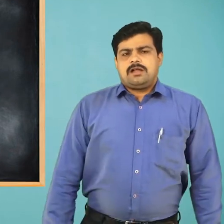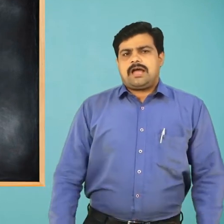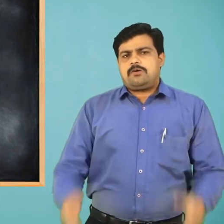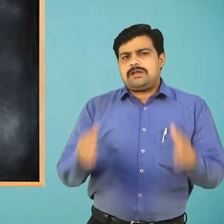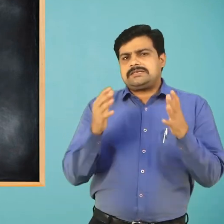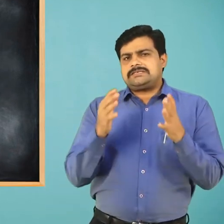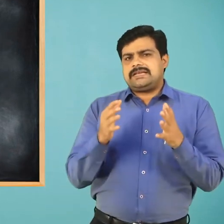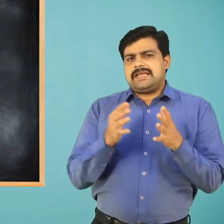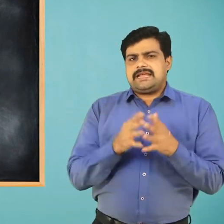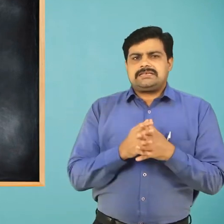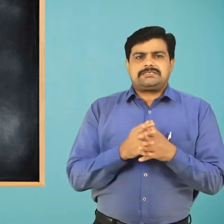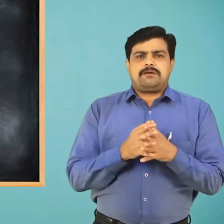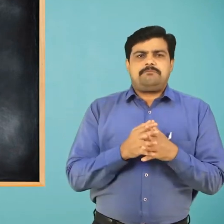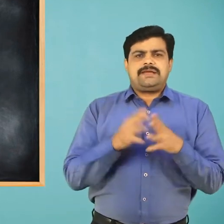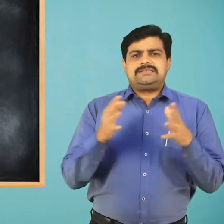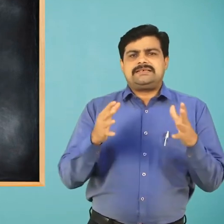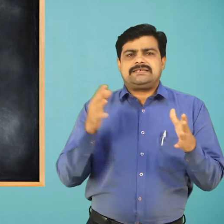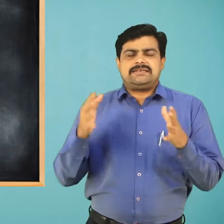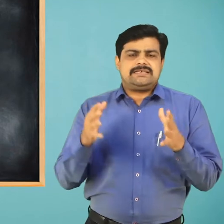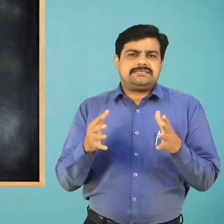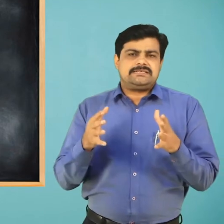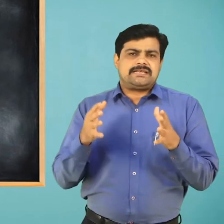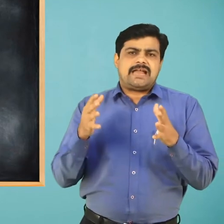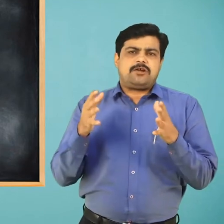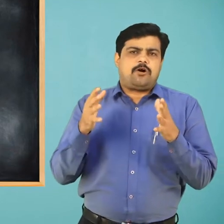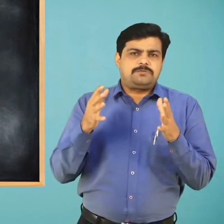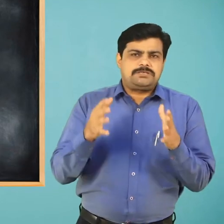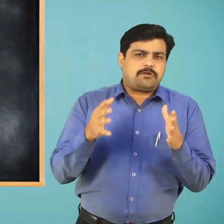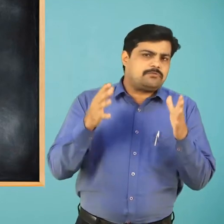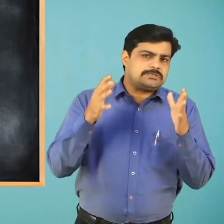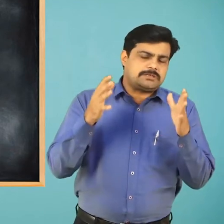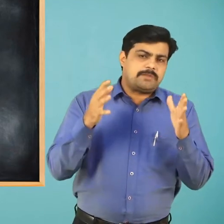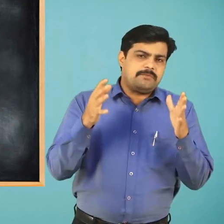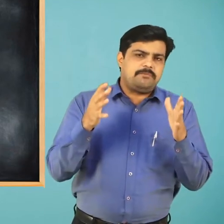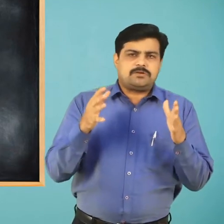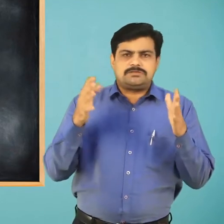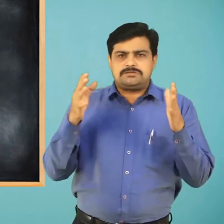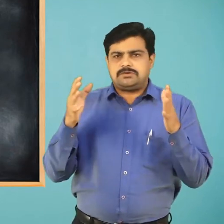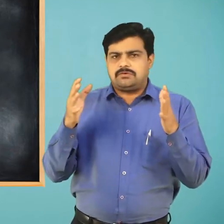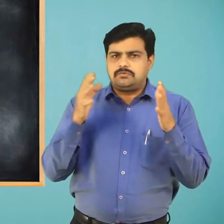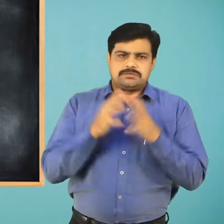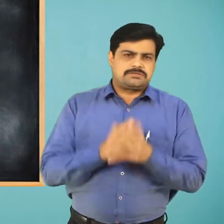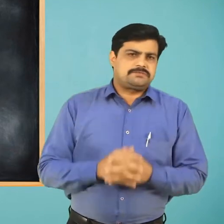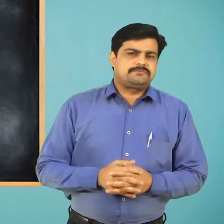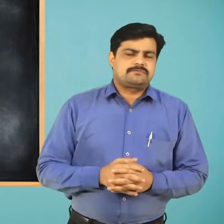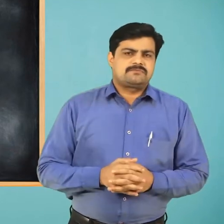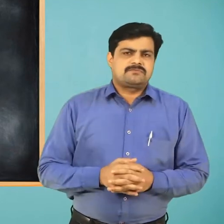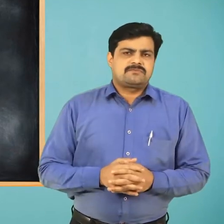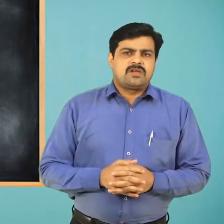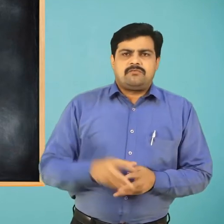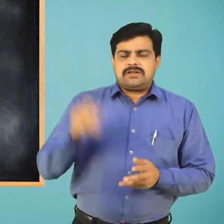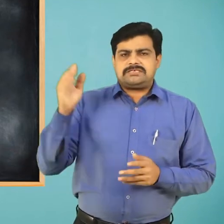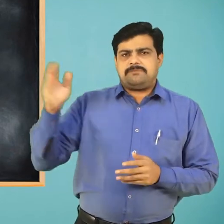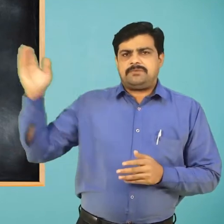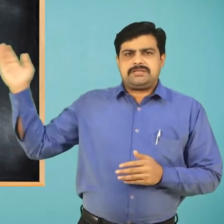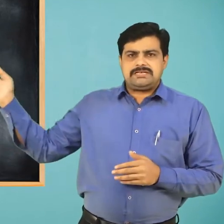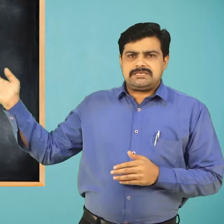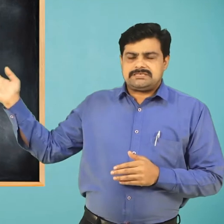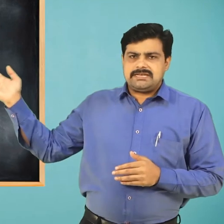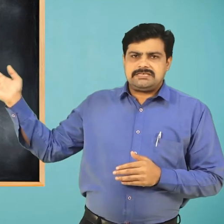Now let's see some basic sentences and observe some important rules. For example, there is a sentence